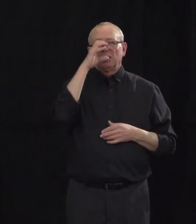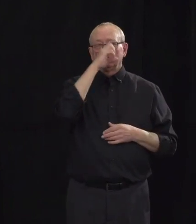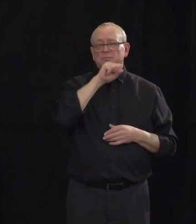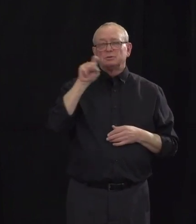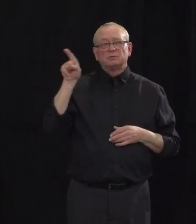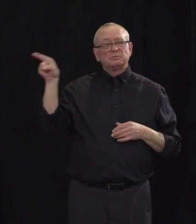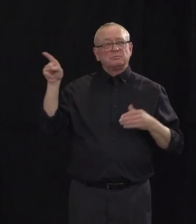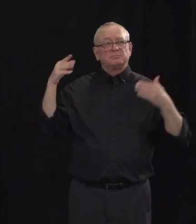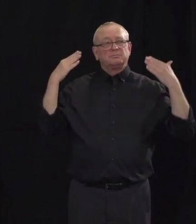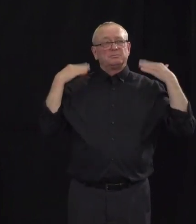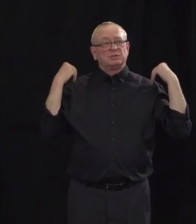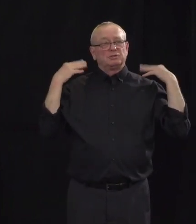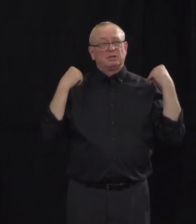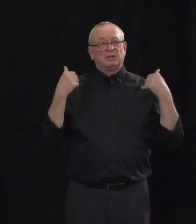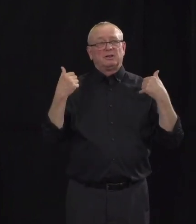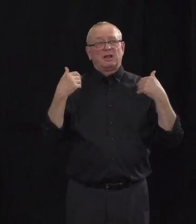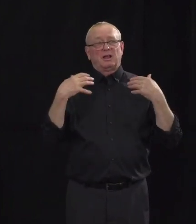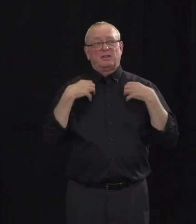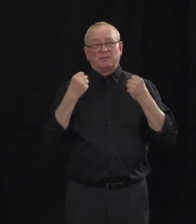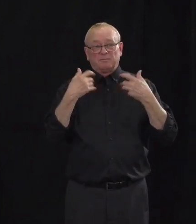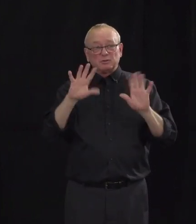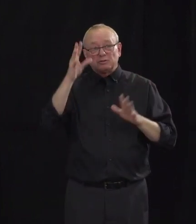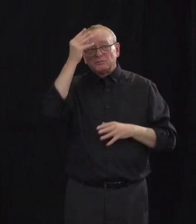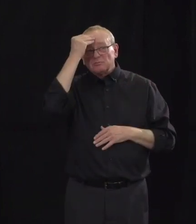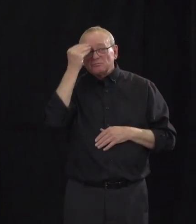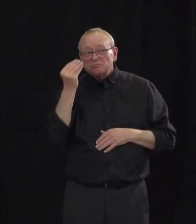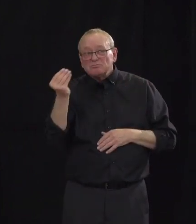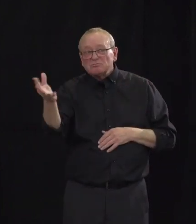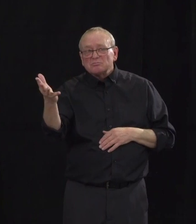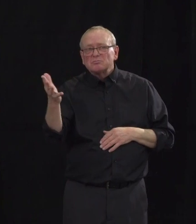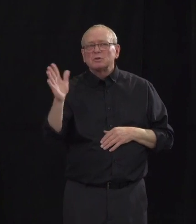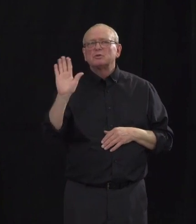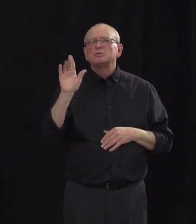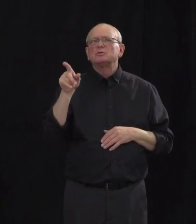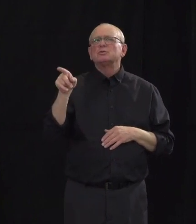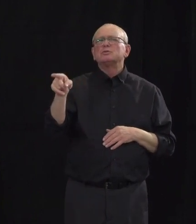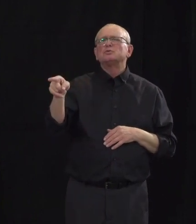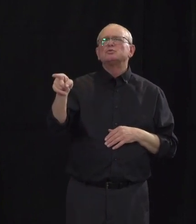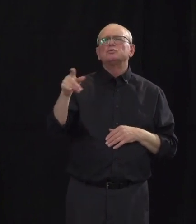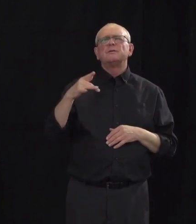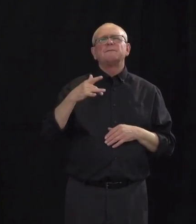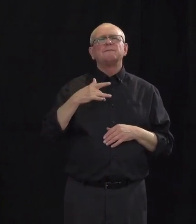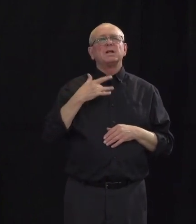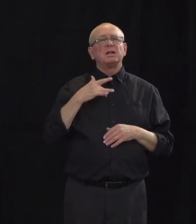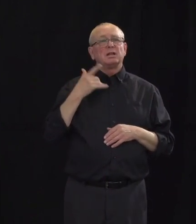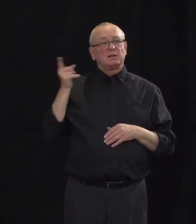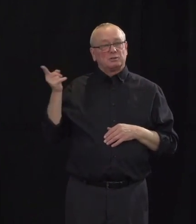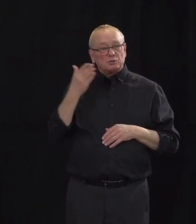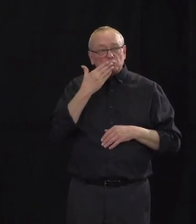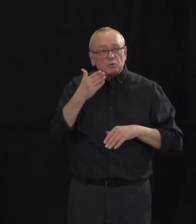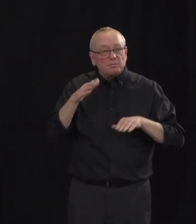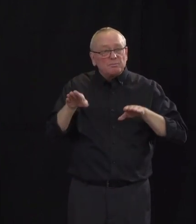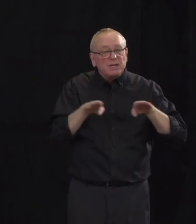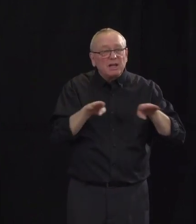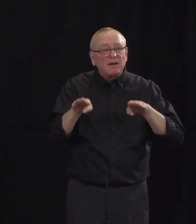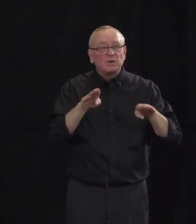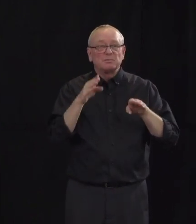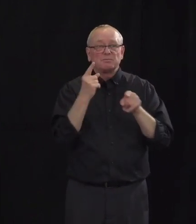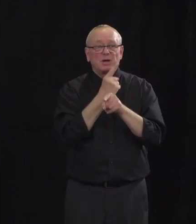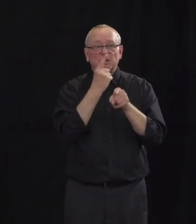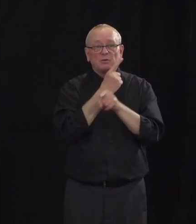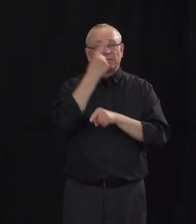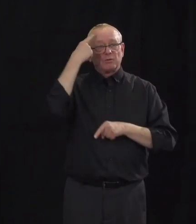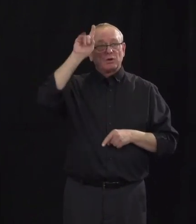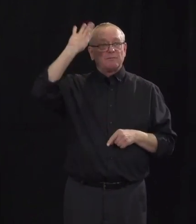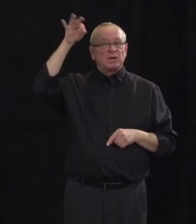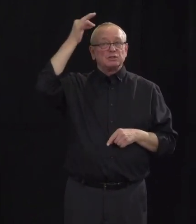do you think of his behavior recently in these actions? Is this befitting a minister of the Crown, and will you take the suggestion of the